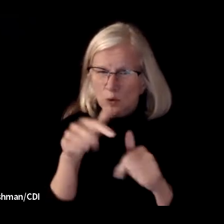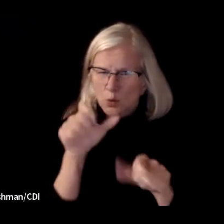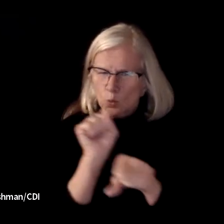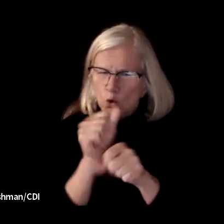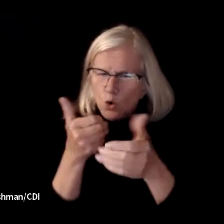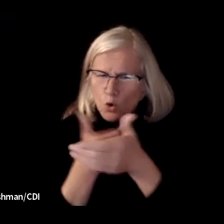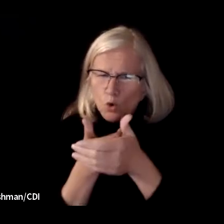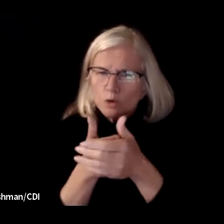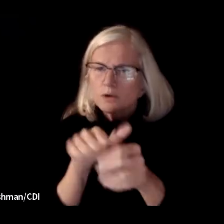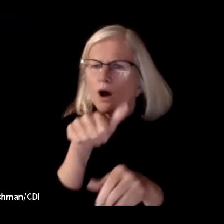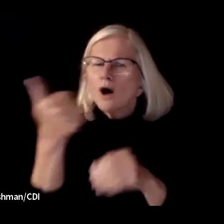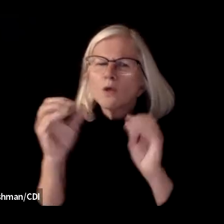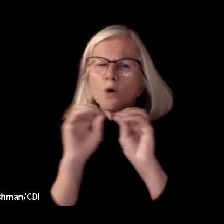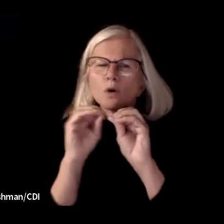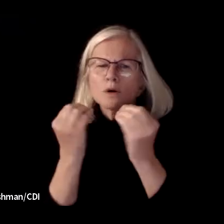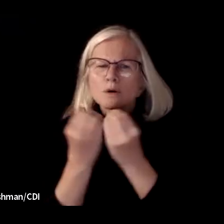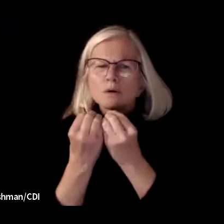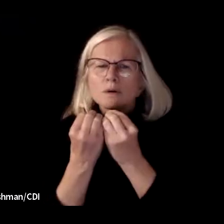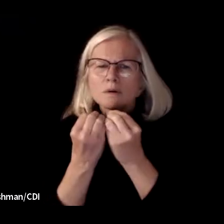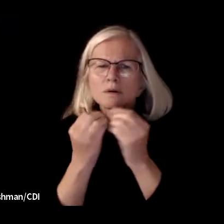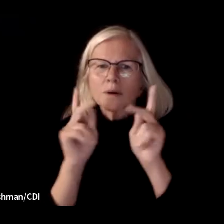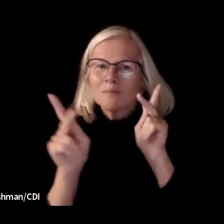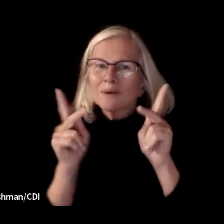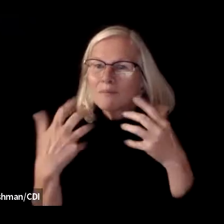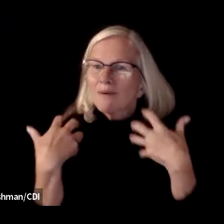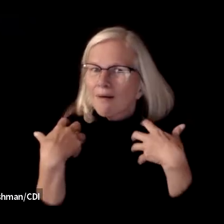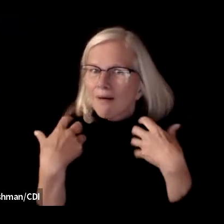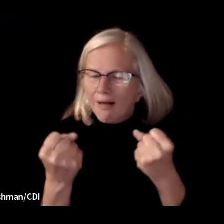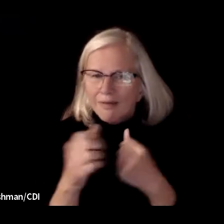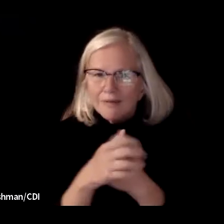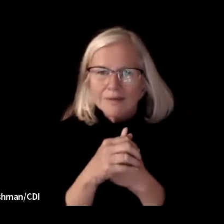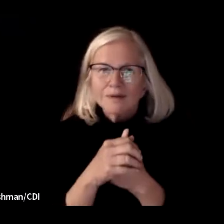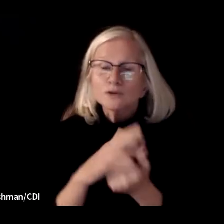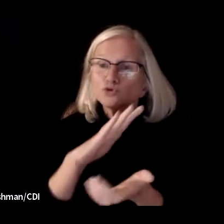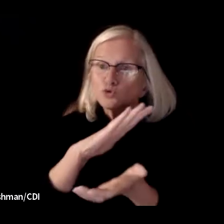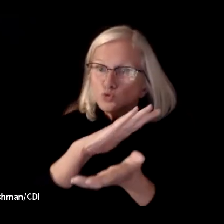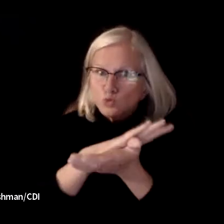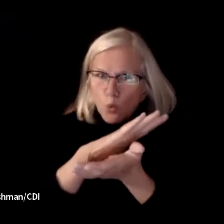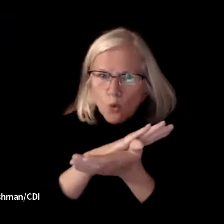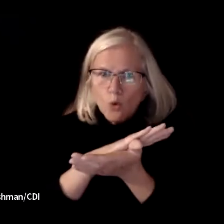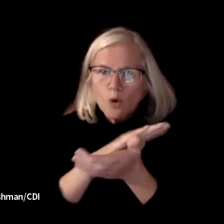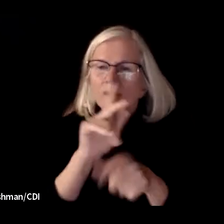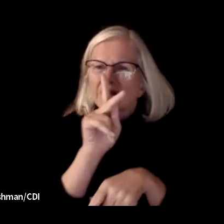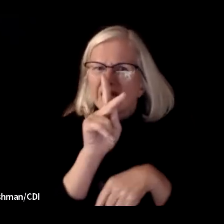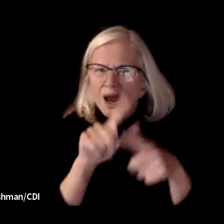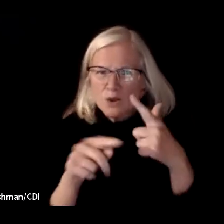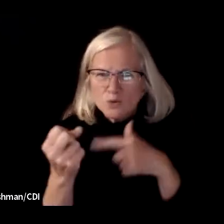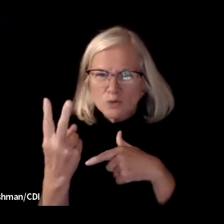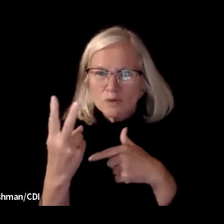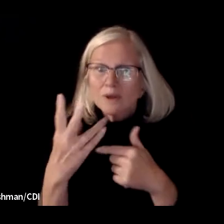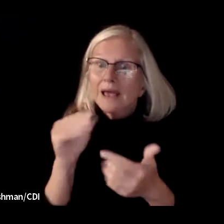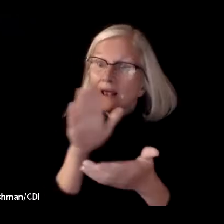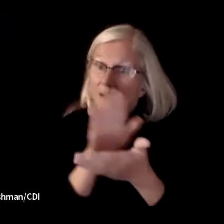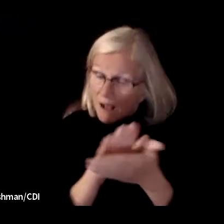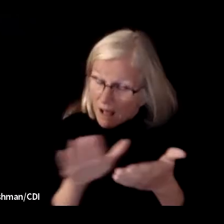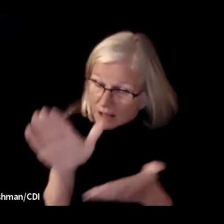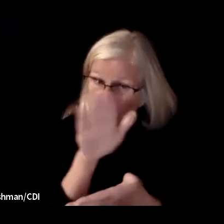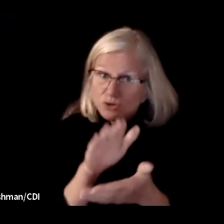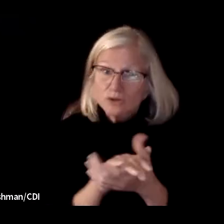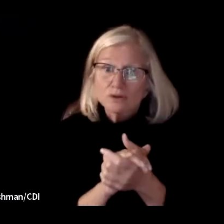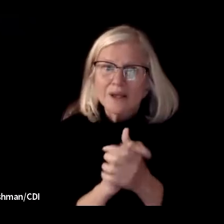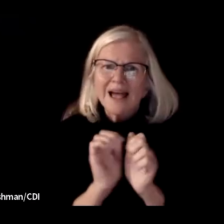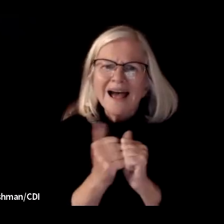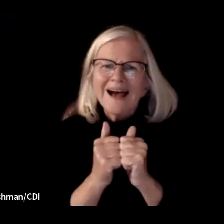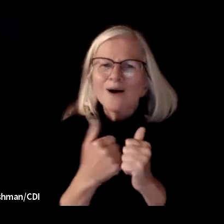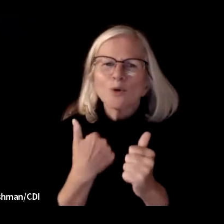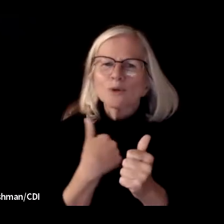such as public health and our area schools, both K-12 and higher education. And we do this in partnership to really mitigate the